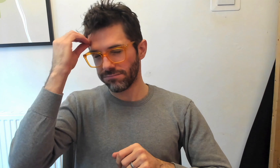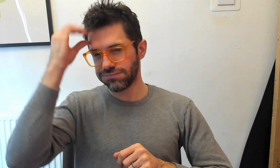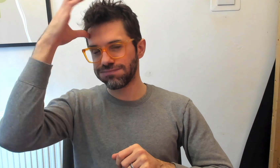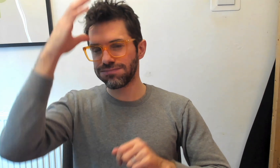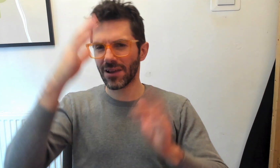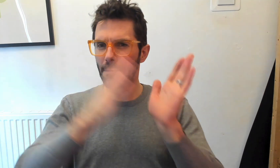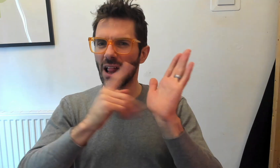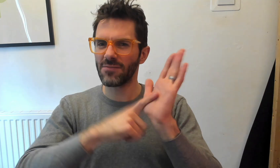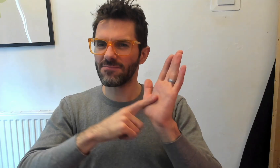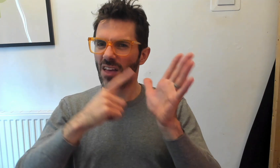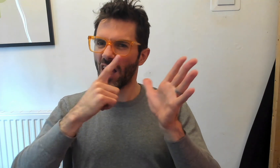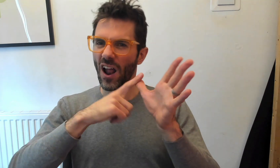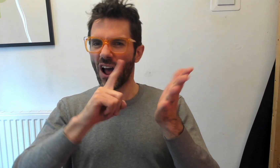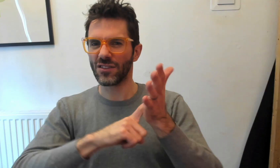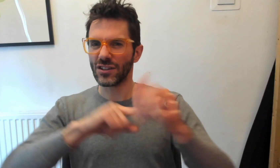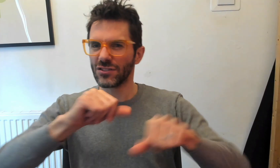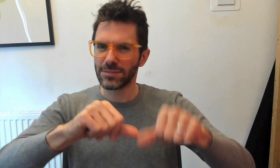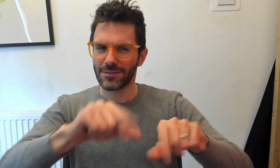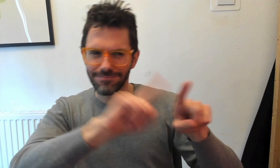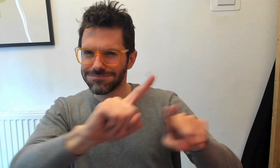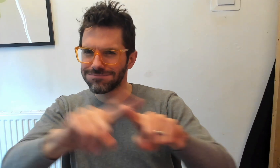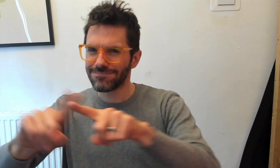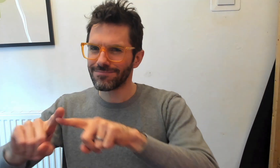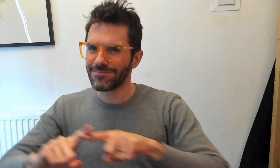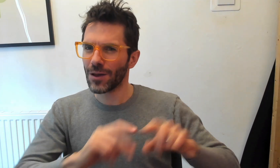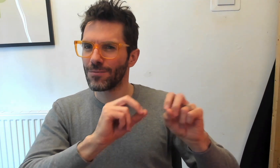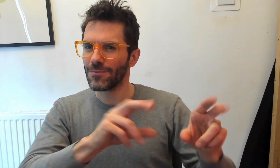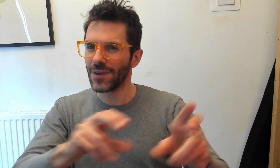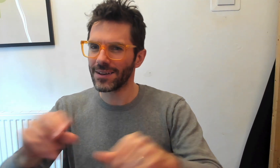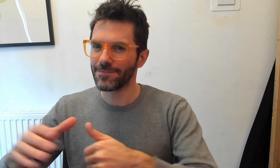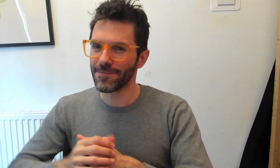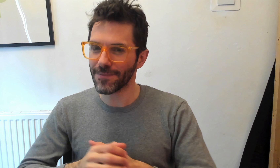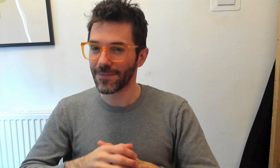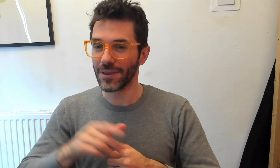to use. They're very experienced in ML, AL algorithms, different methods.